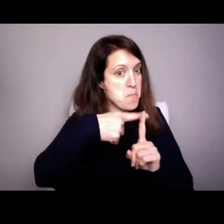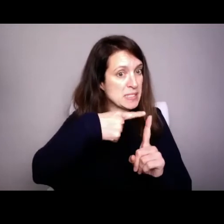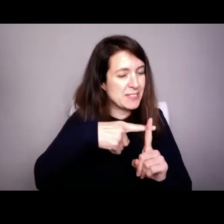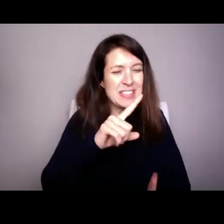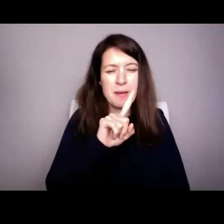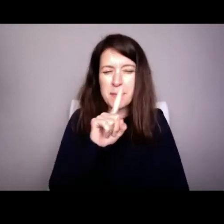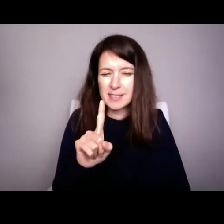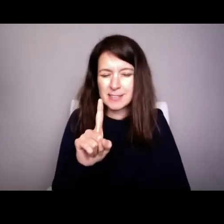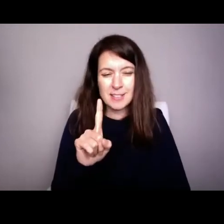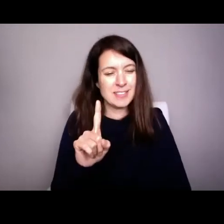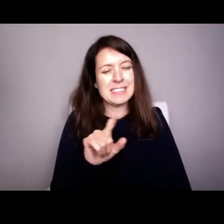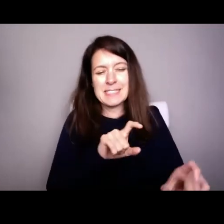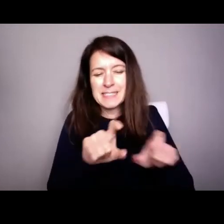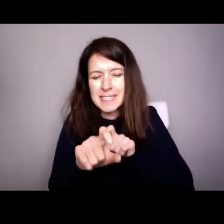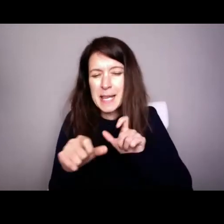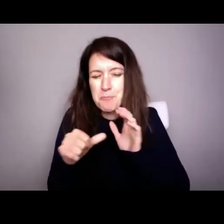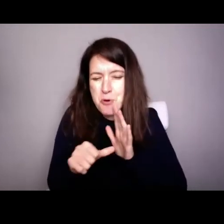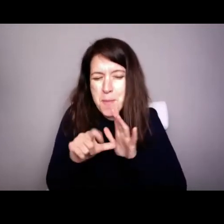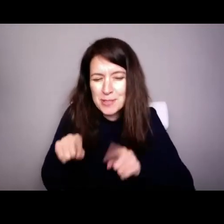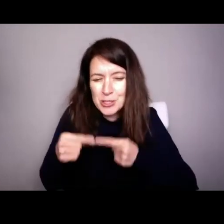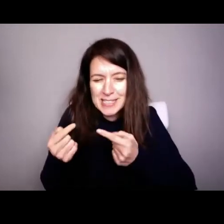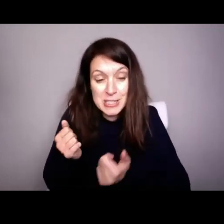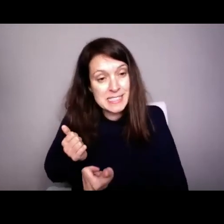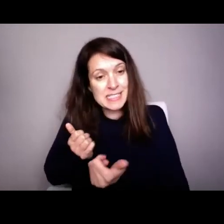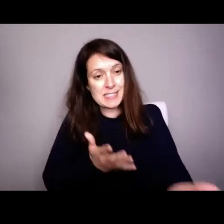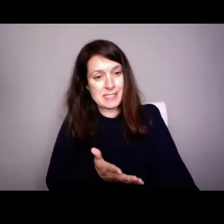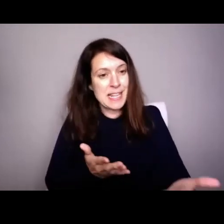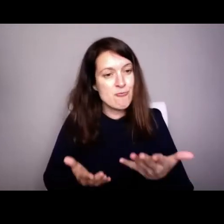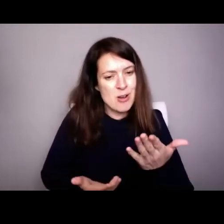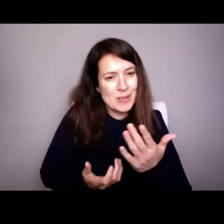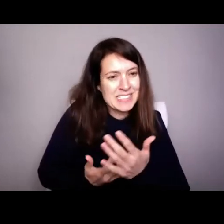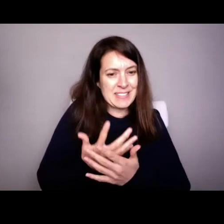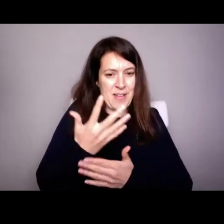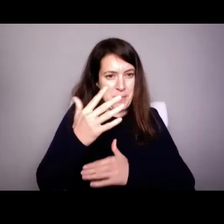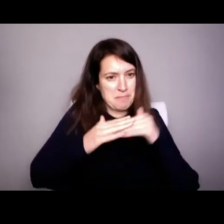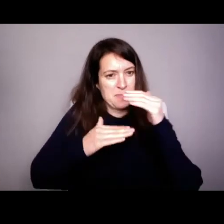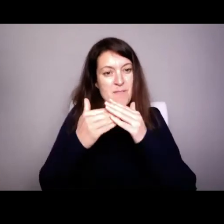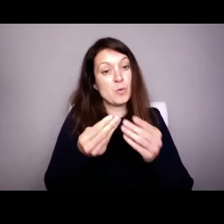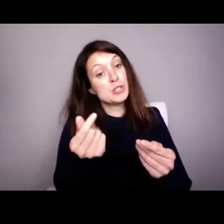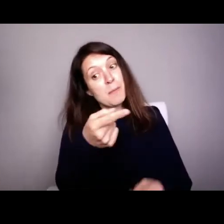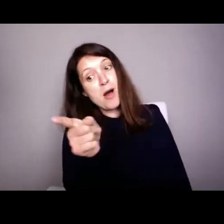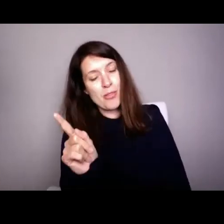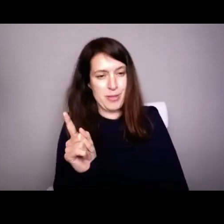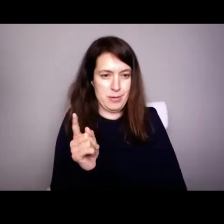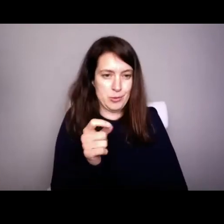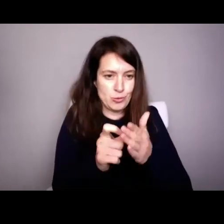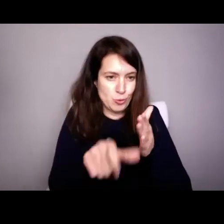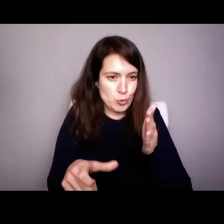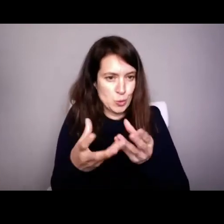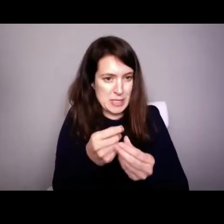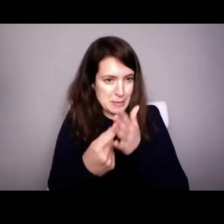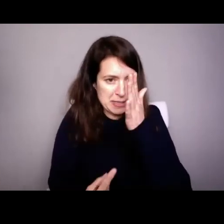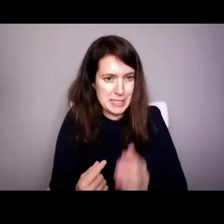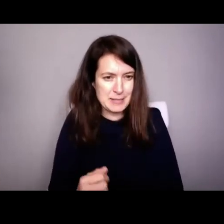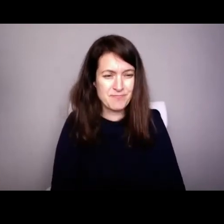development and delivery of these services for other students. Potentially more worryingly,